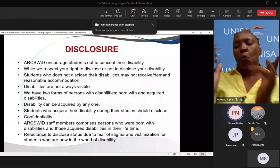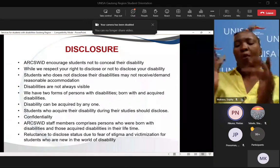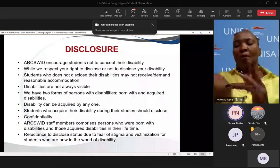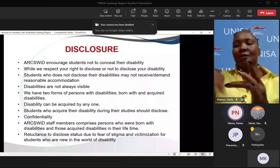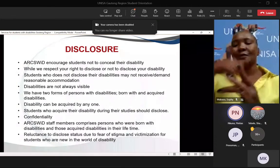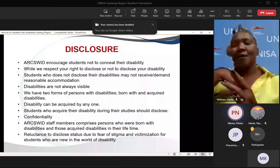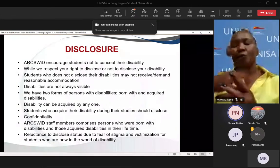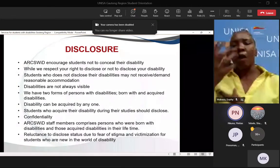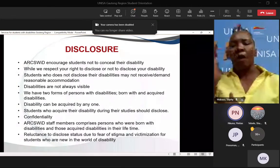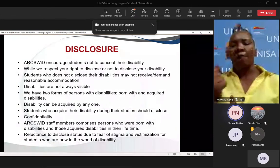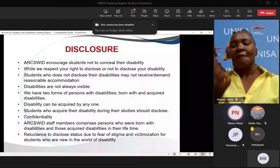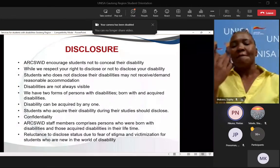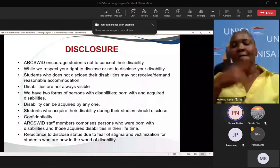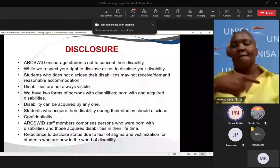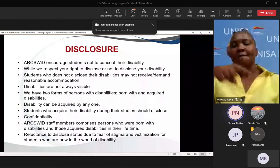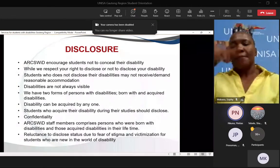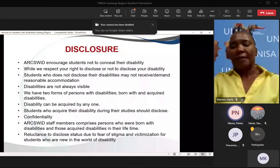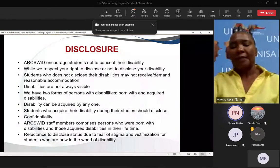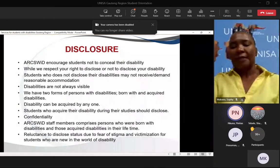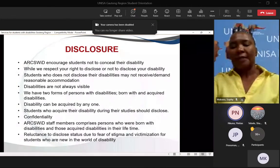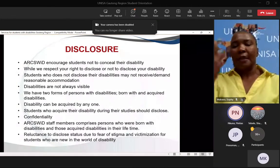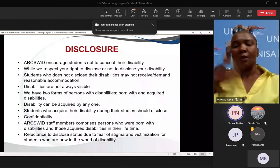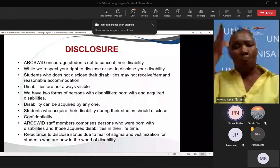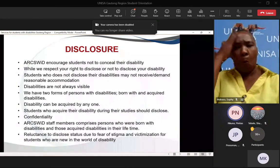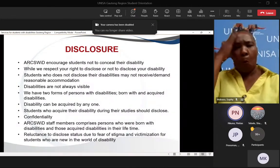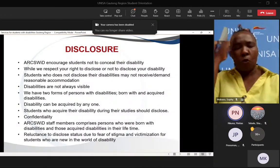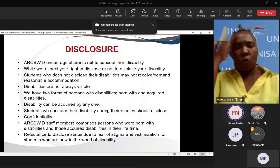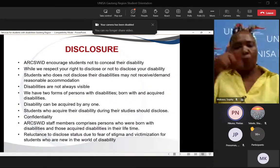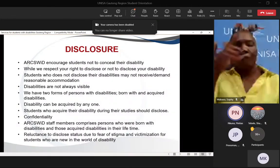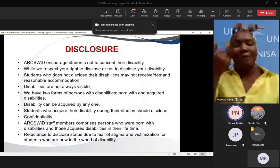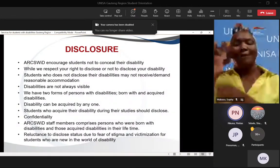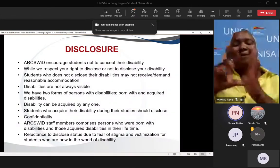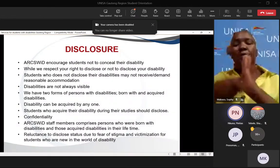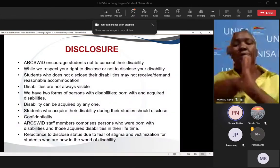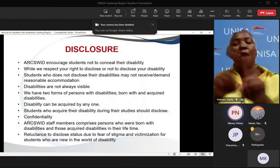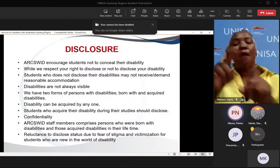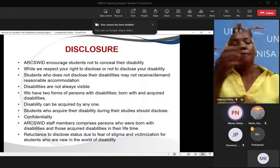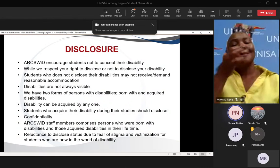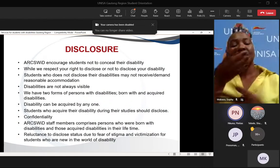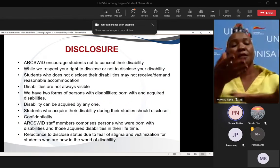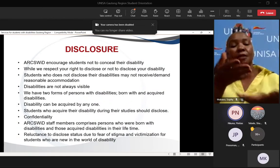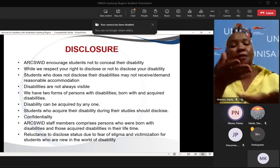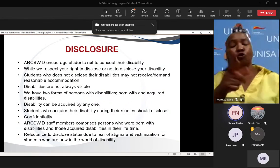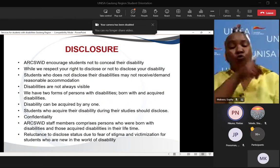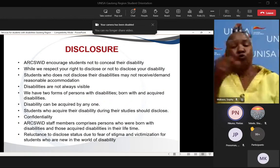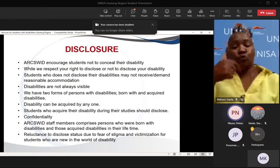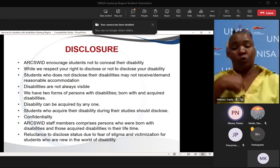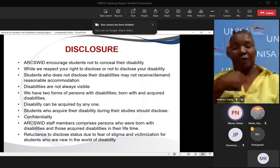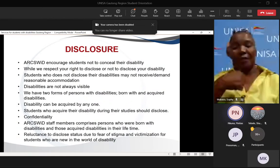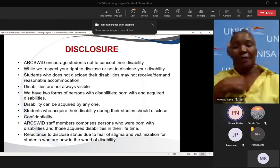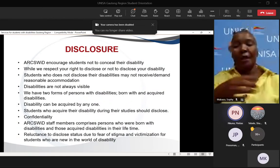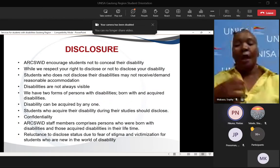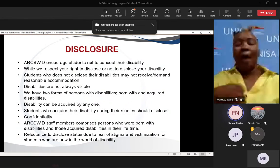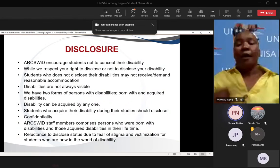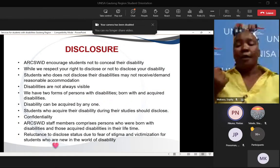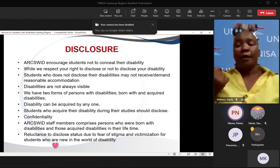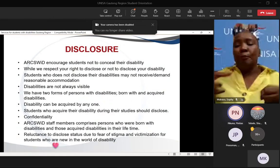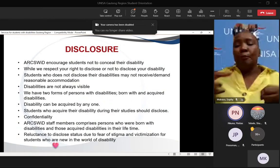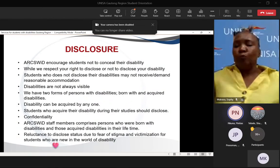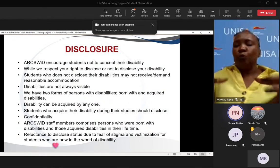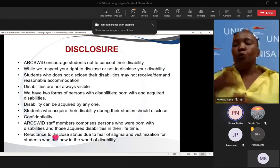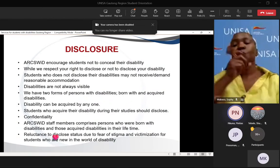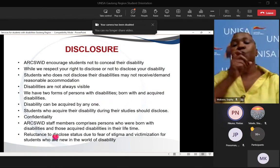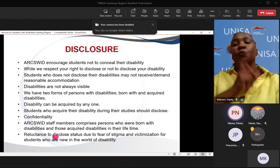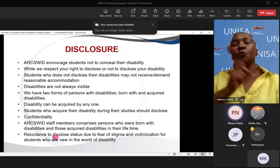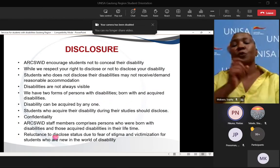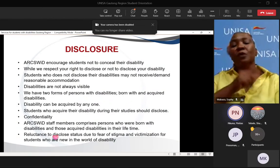with first-hand knowledge of disability like as I'm talking to you I'm T10 and T12 paraplegia